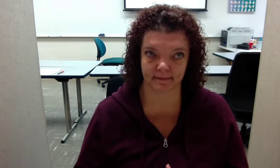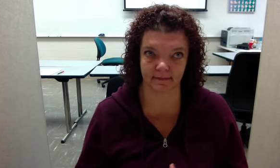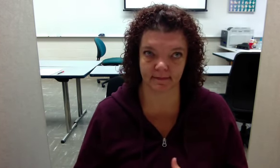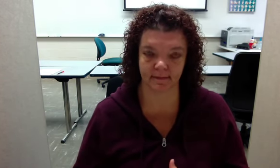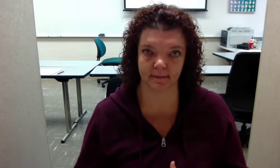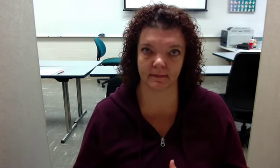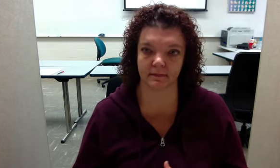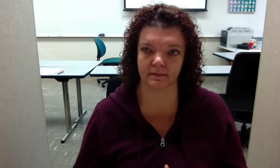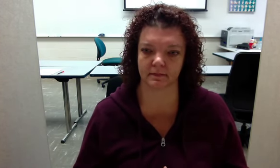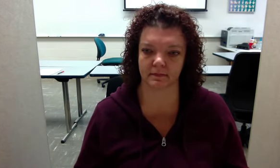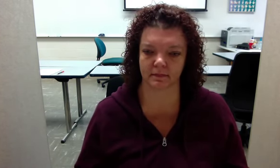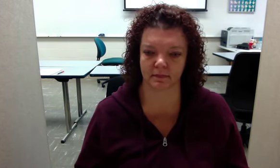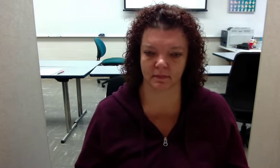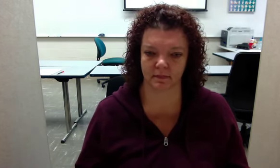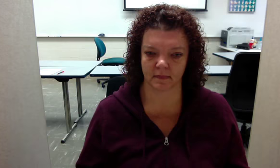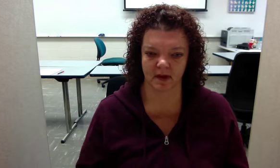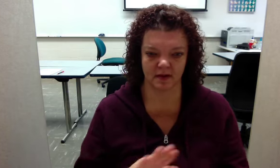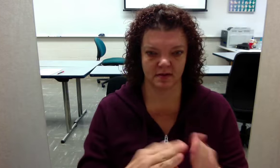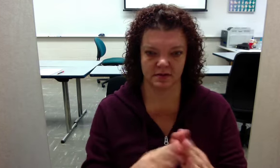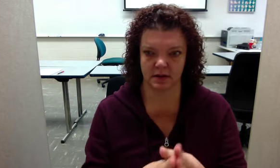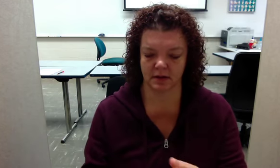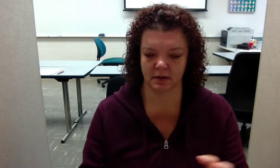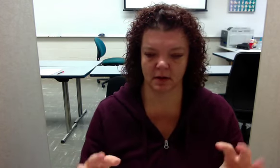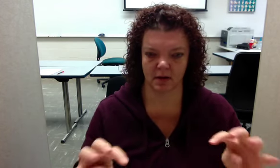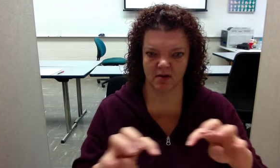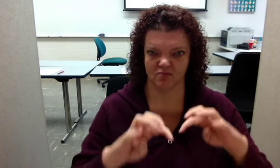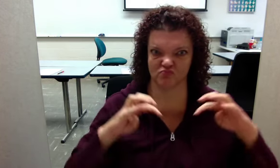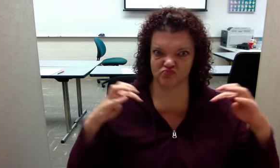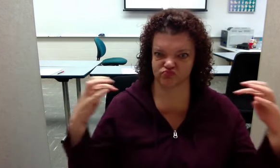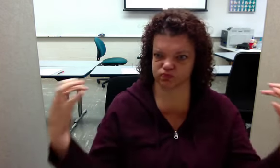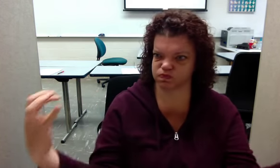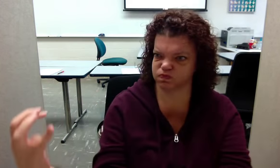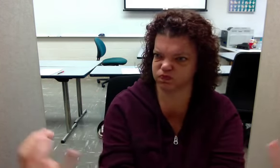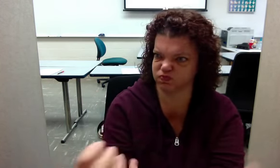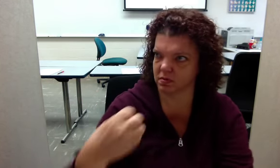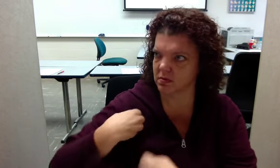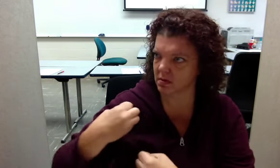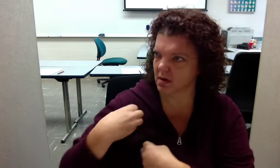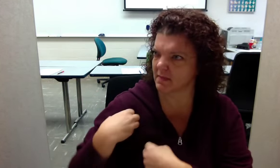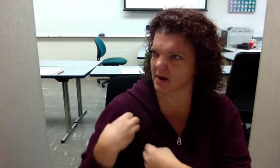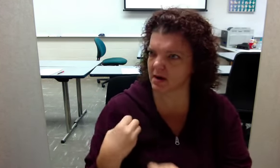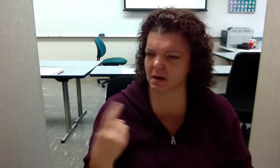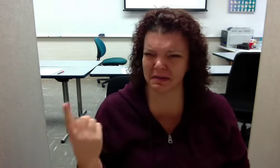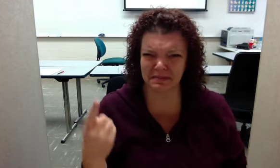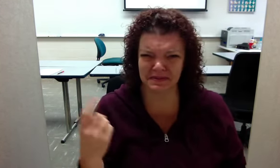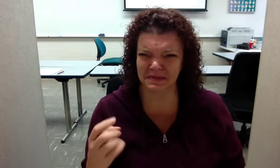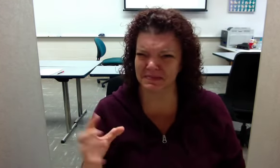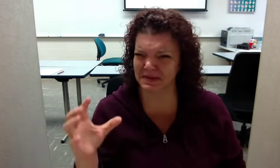And he surrounds the city with his troops. But something's missing. What still isn't there?